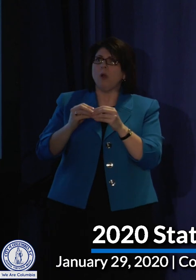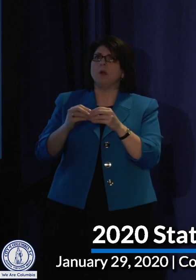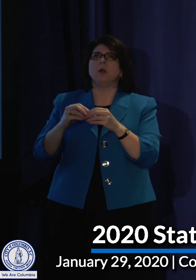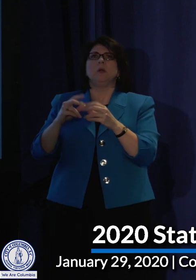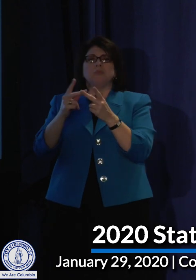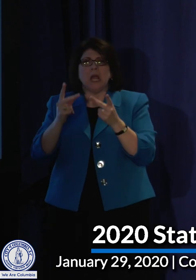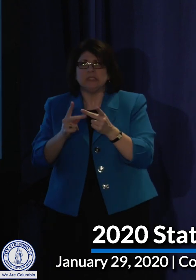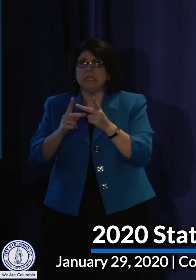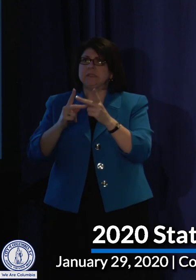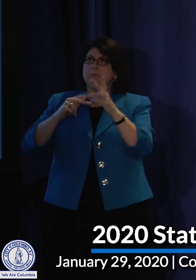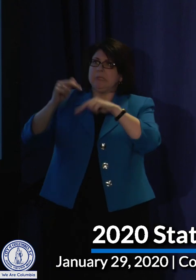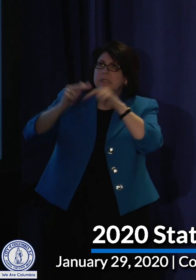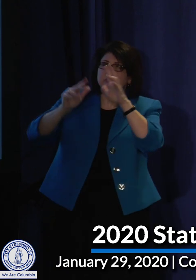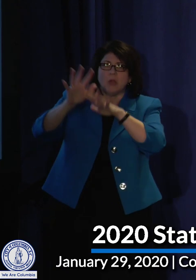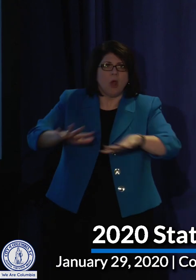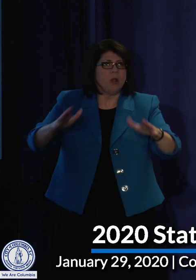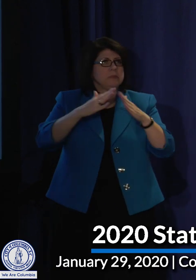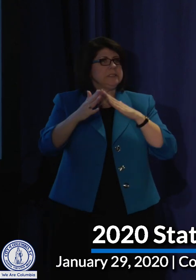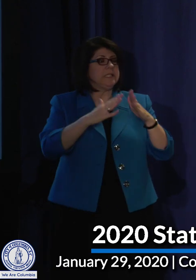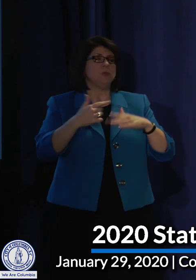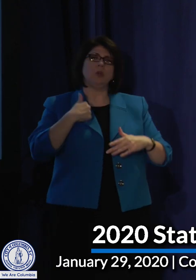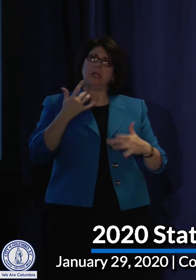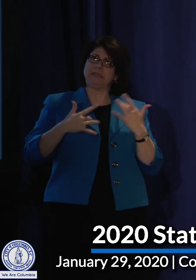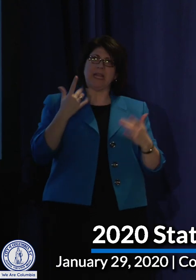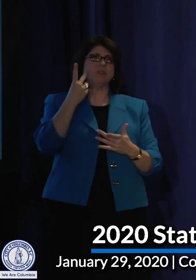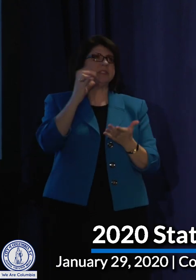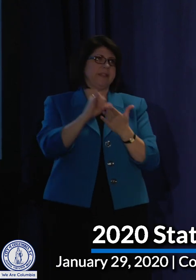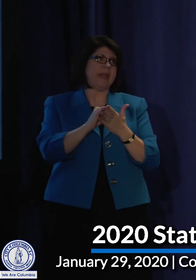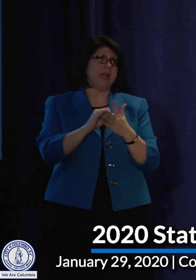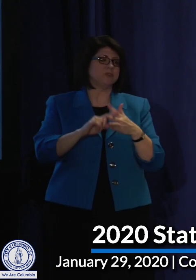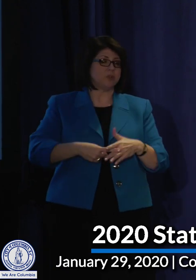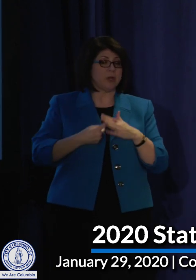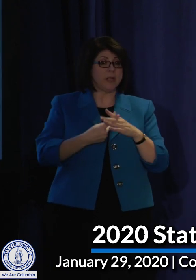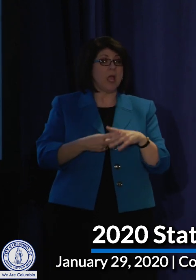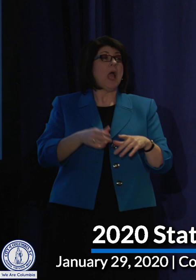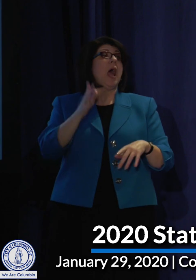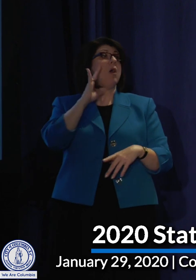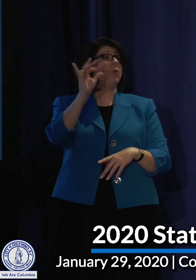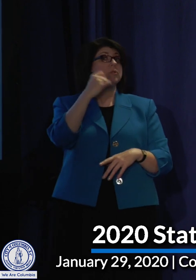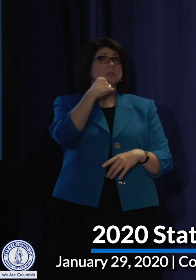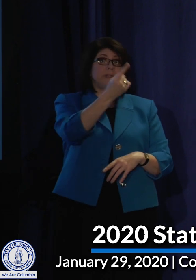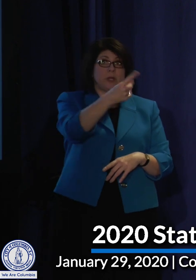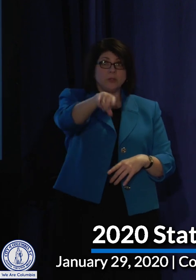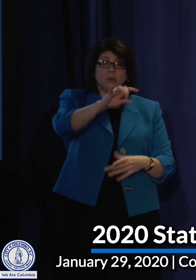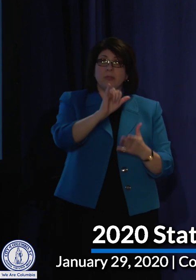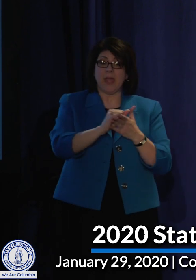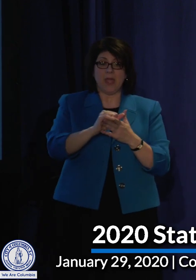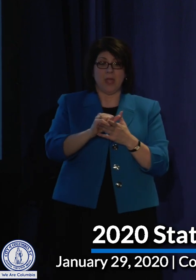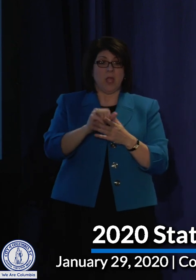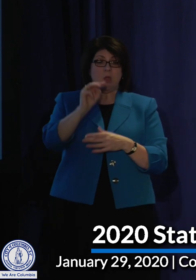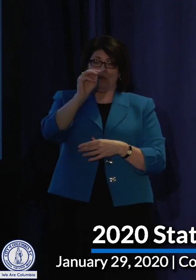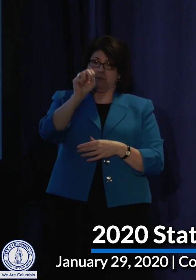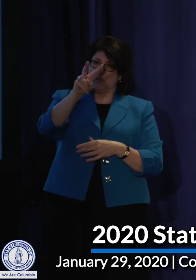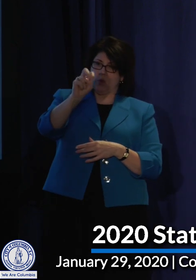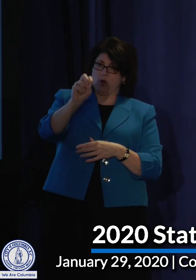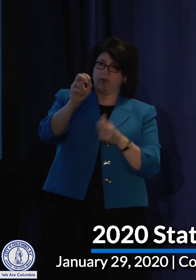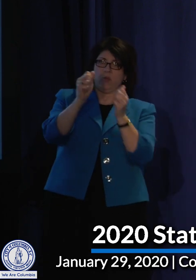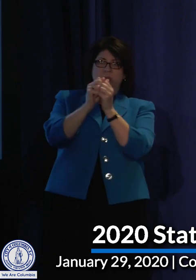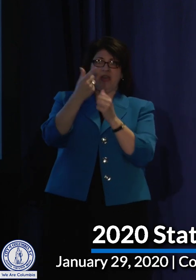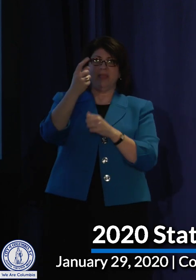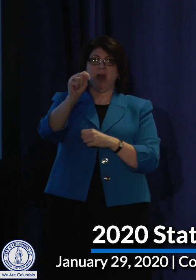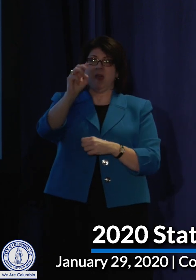being finalized, and we're excited to see that underway. I'll also tell you that that Move with the Mayor is